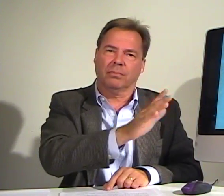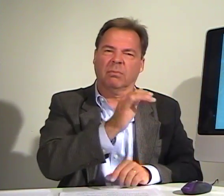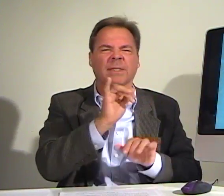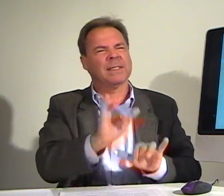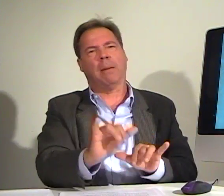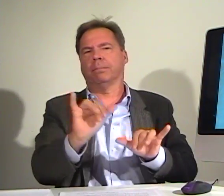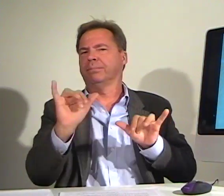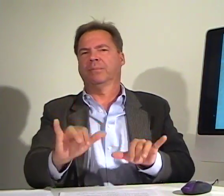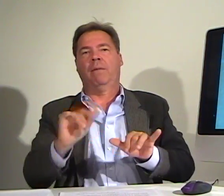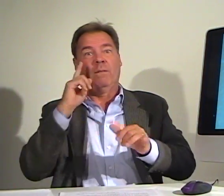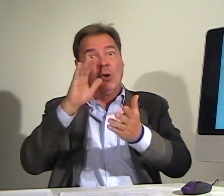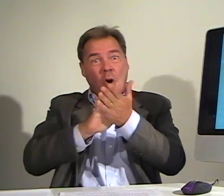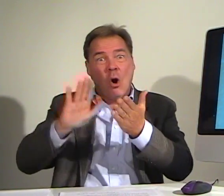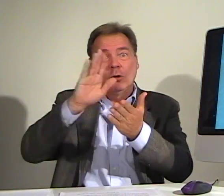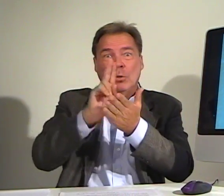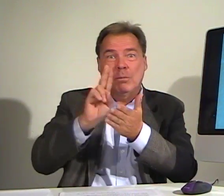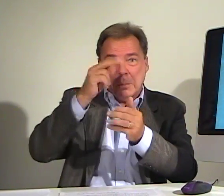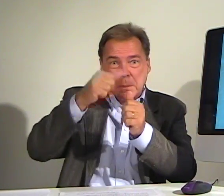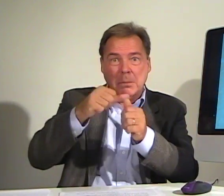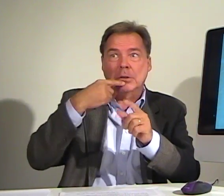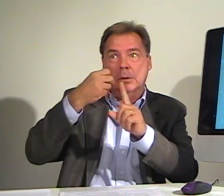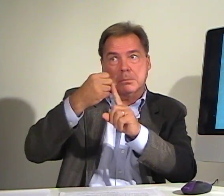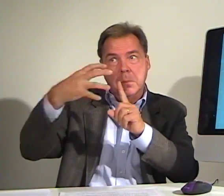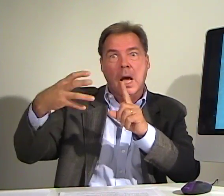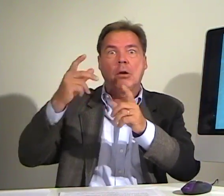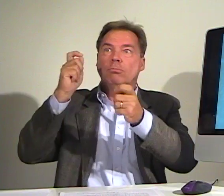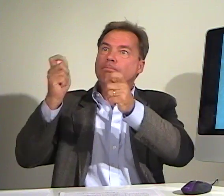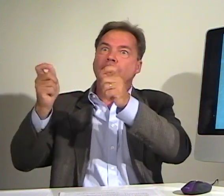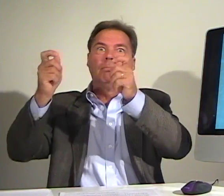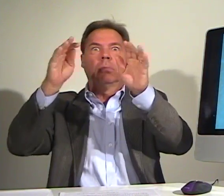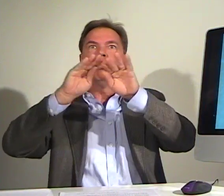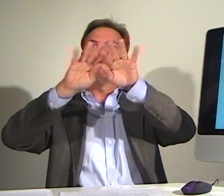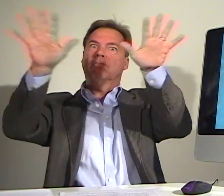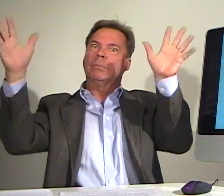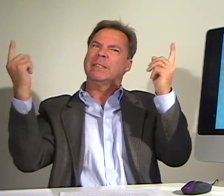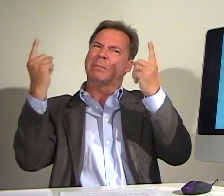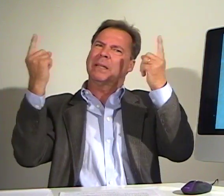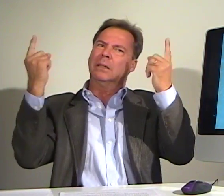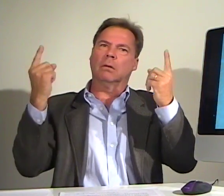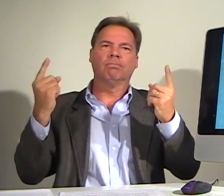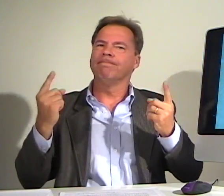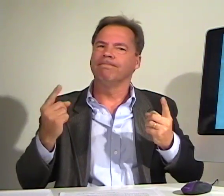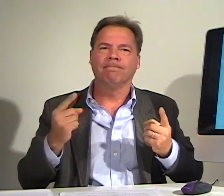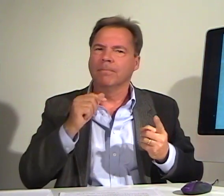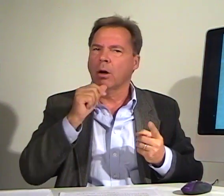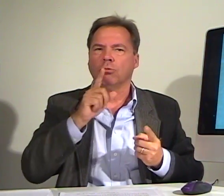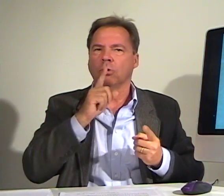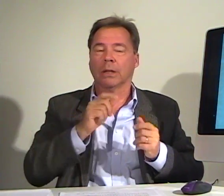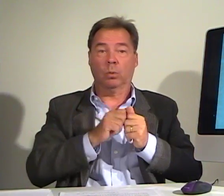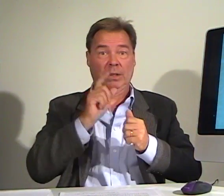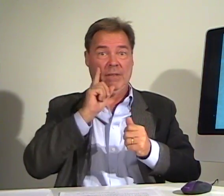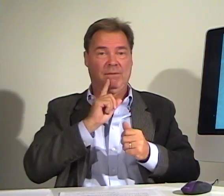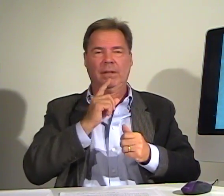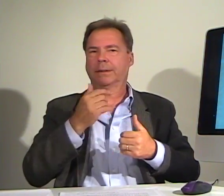So obviously that's not something that would be appropriate for UD, but just appropriate to this specific student.